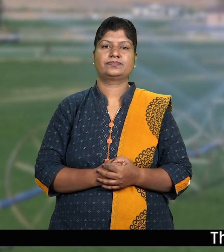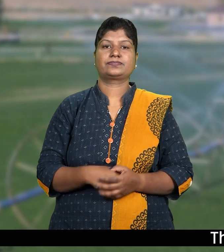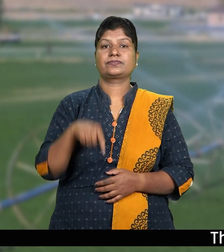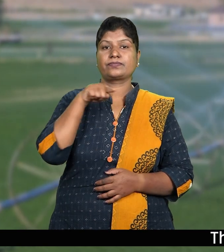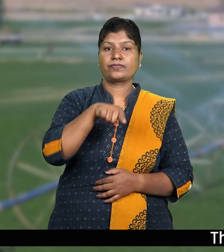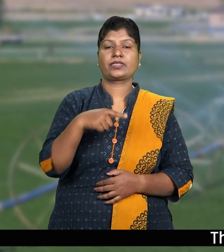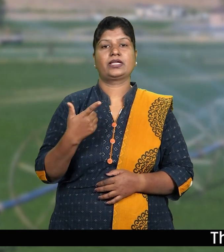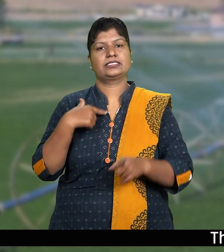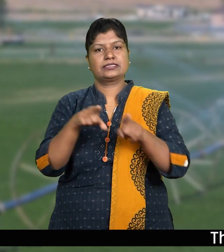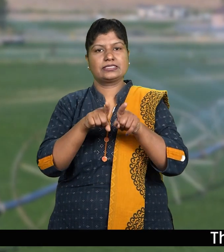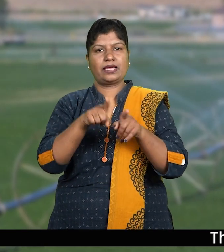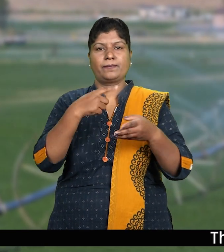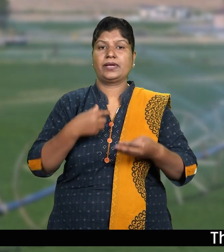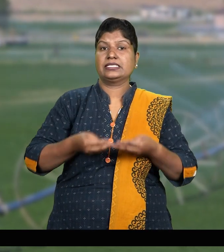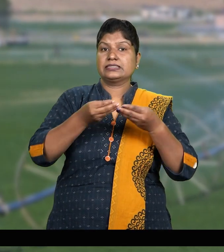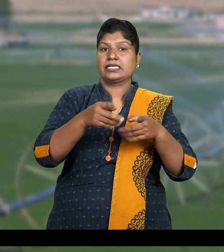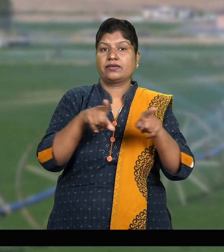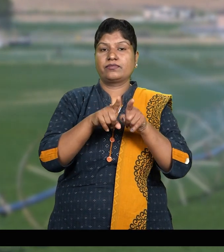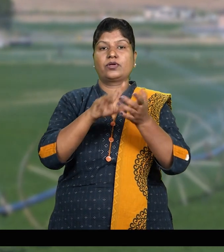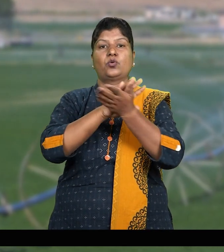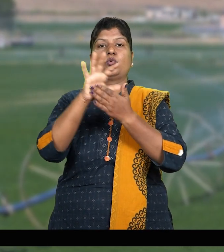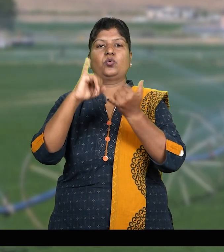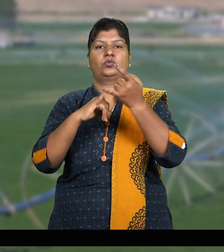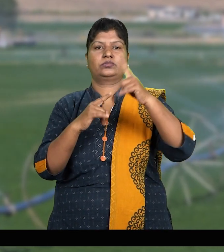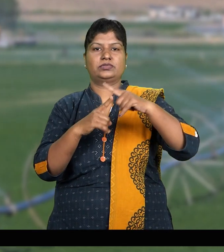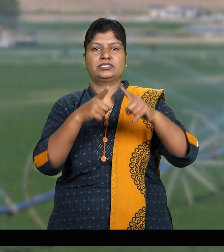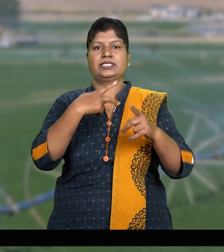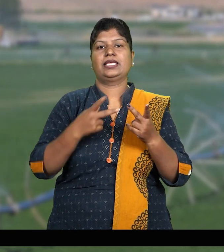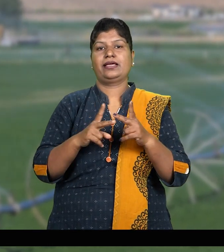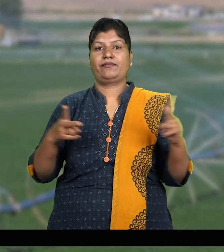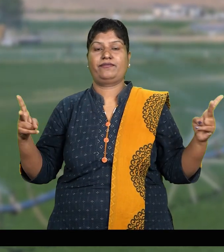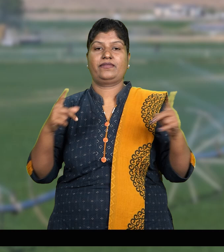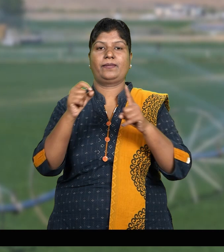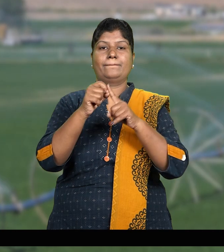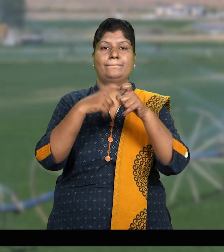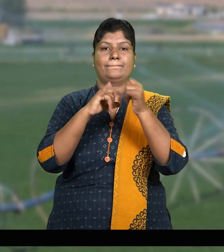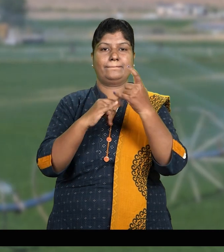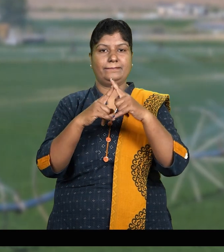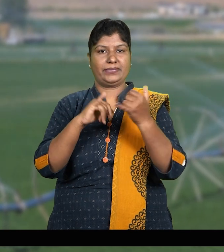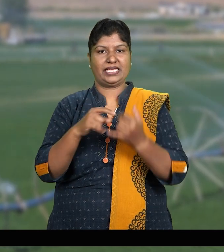They also serve as a host for different pests.